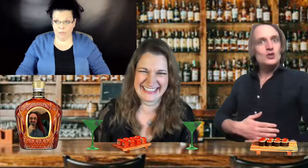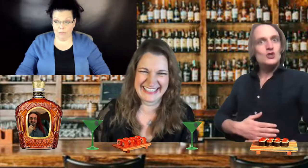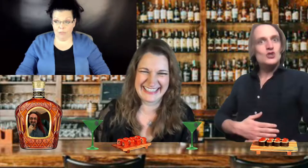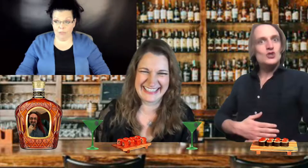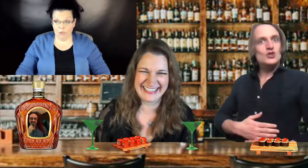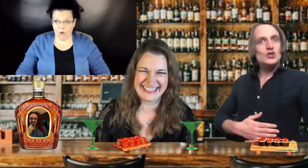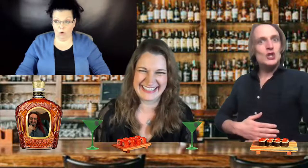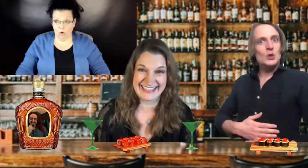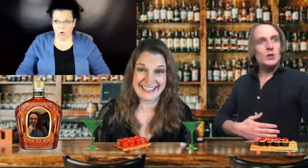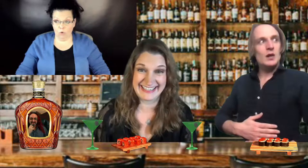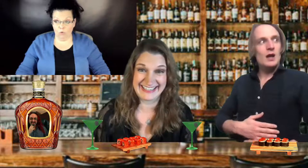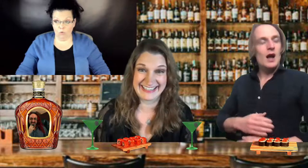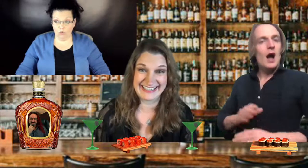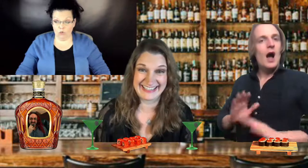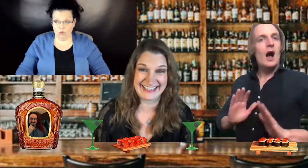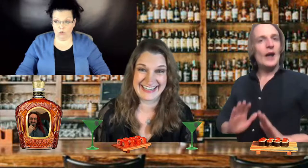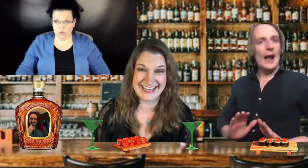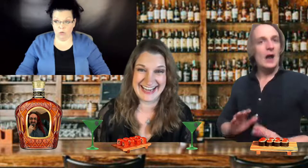And I was like,